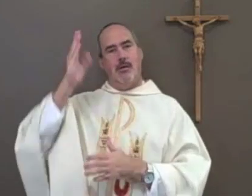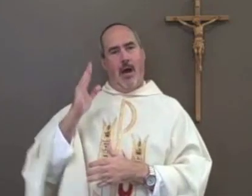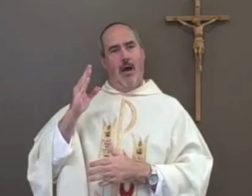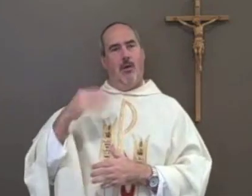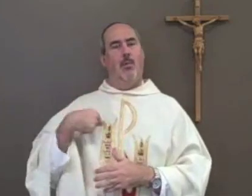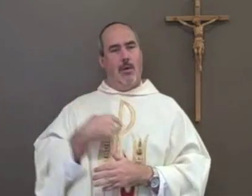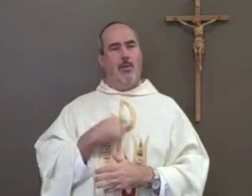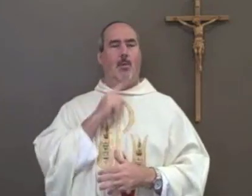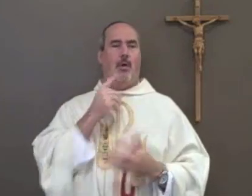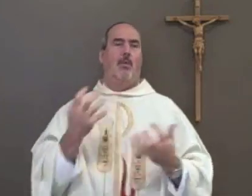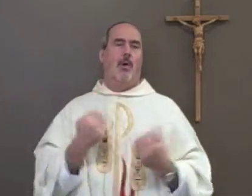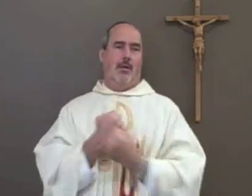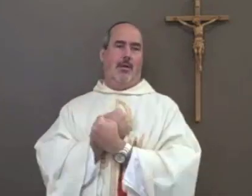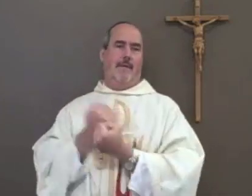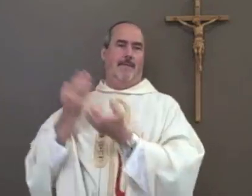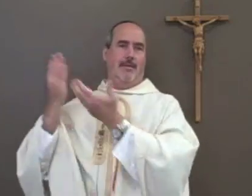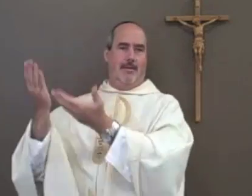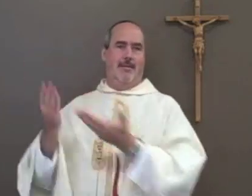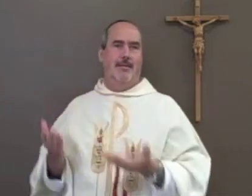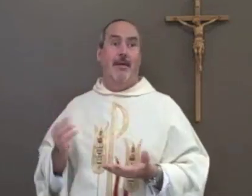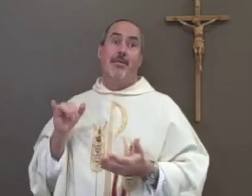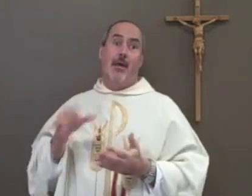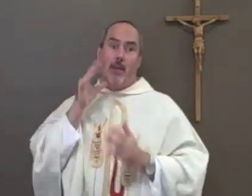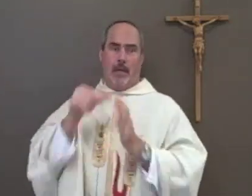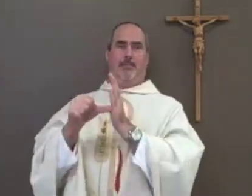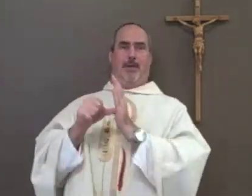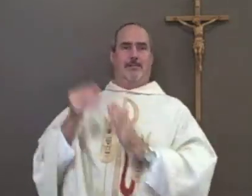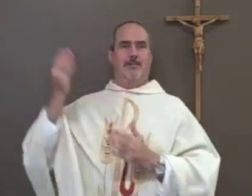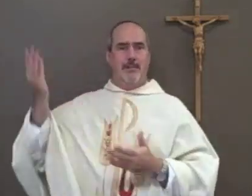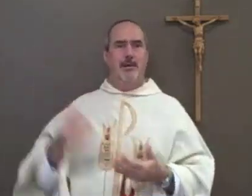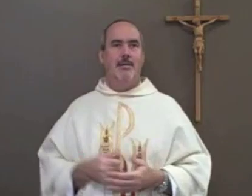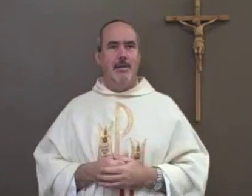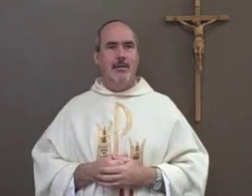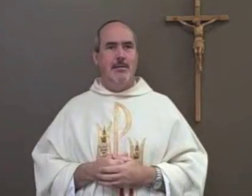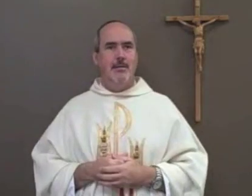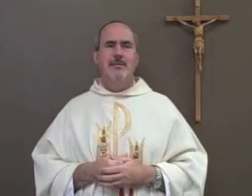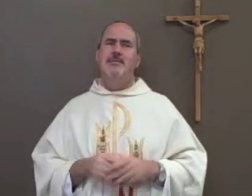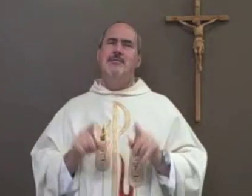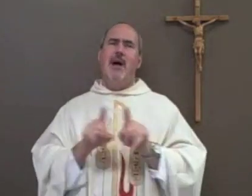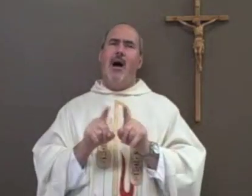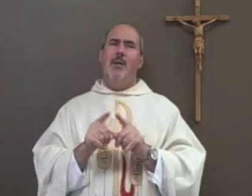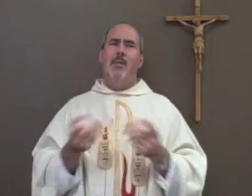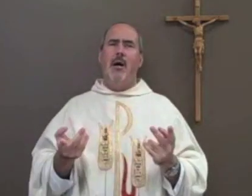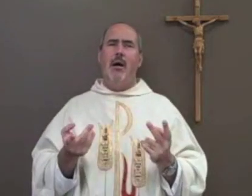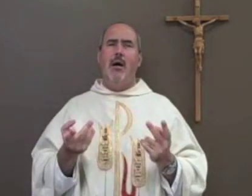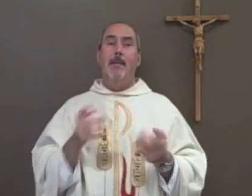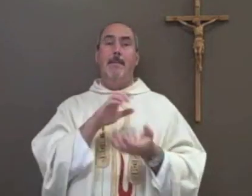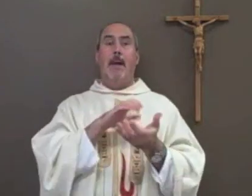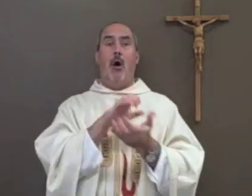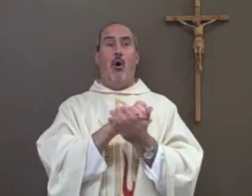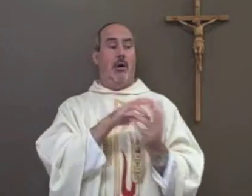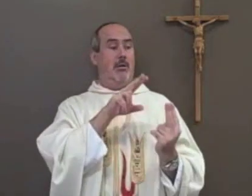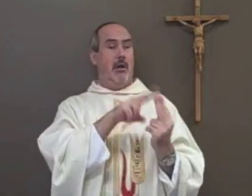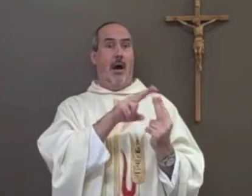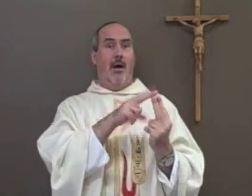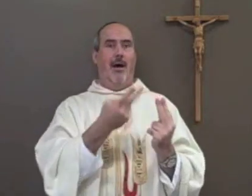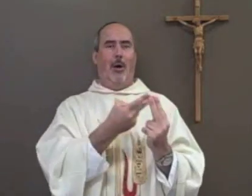it over and over again, that shows God that we love him and that he loves us. When a